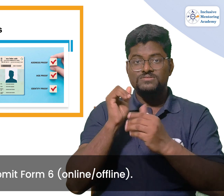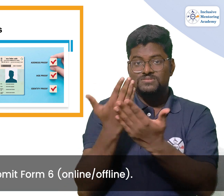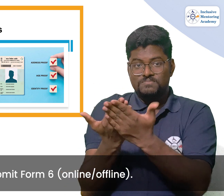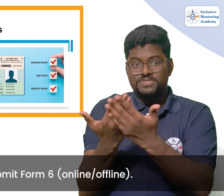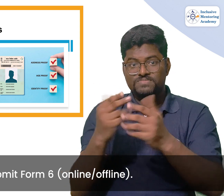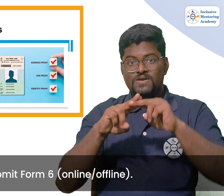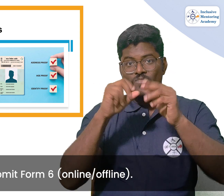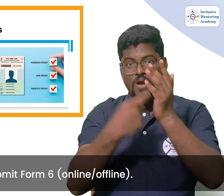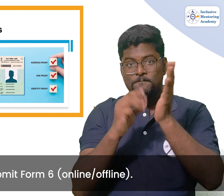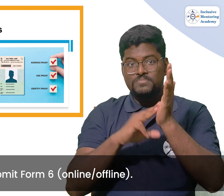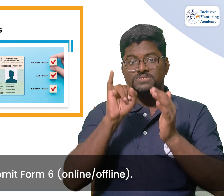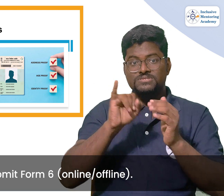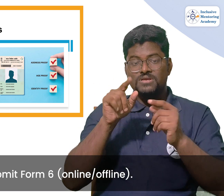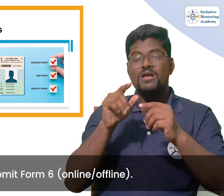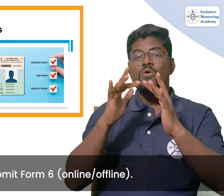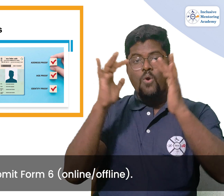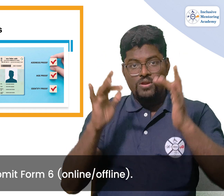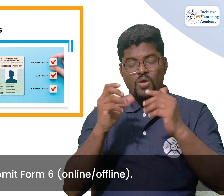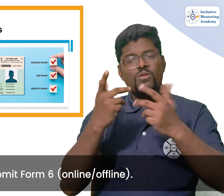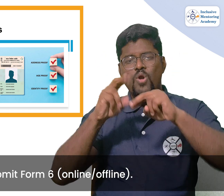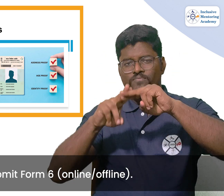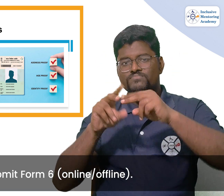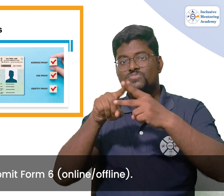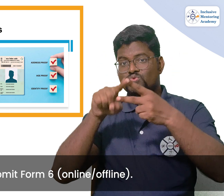Submit Form 6 online or offline.